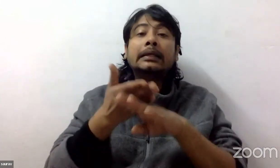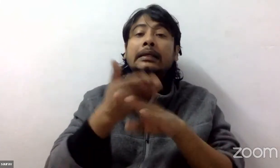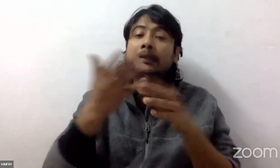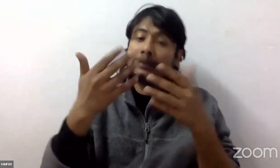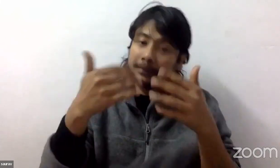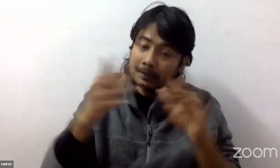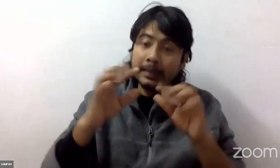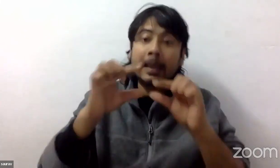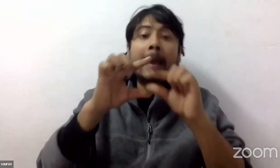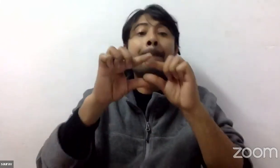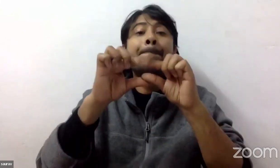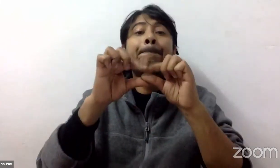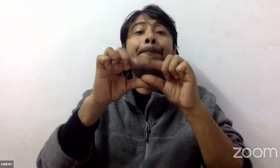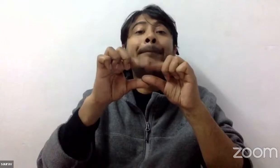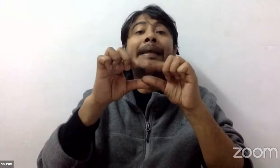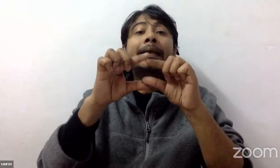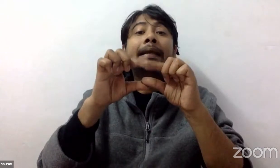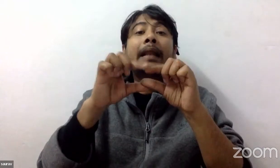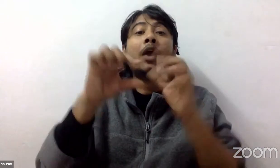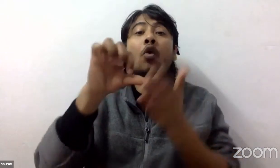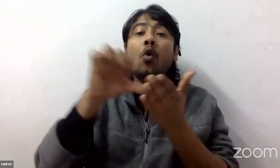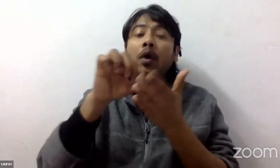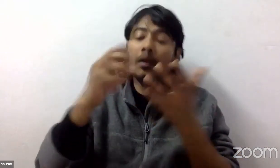we can have pepper and jeera,